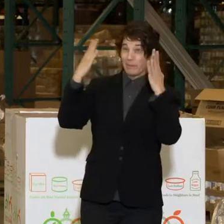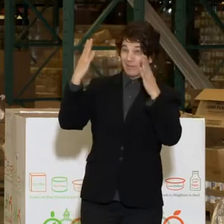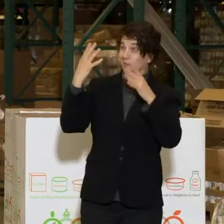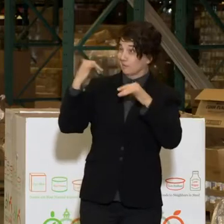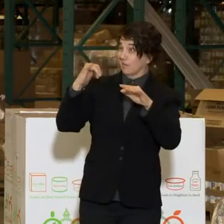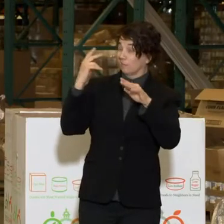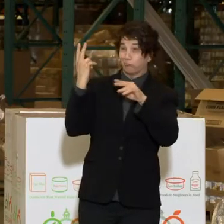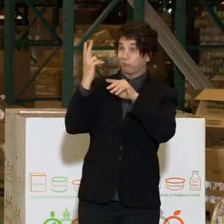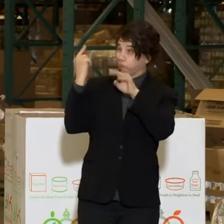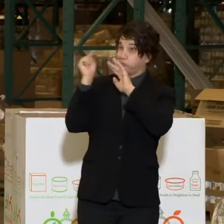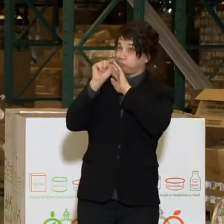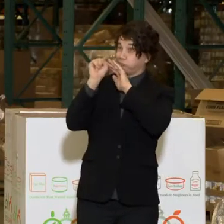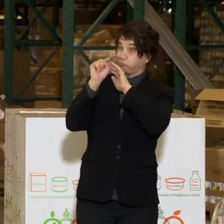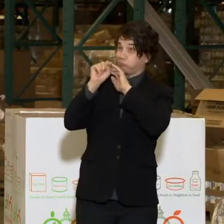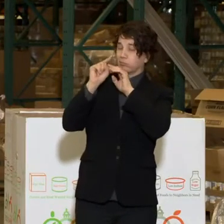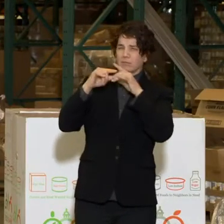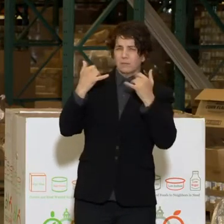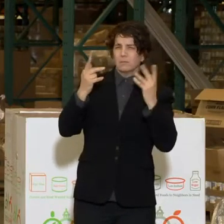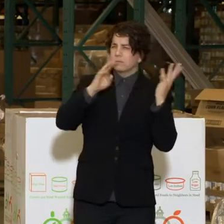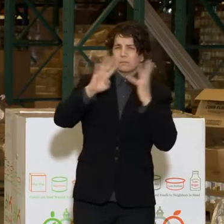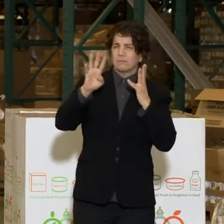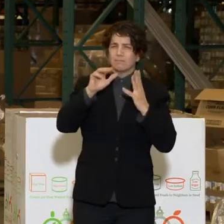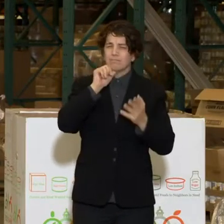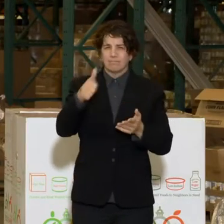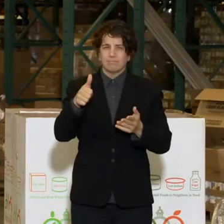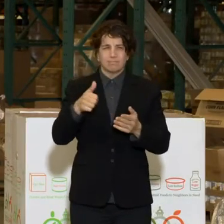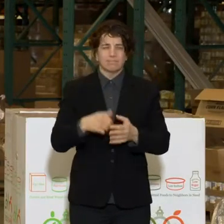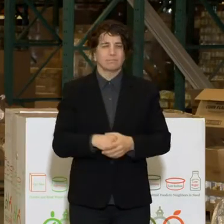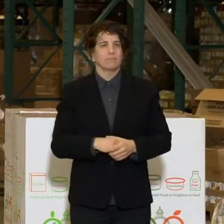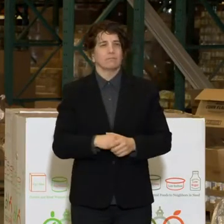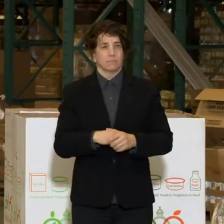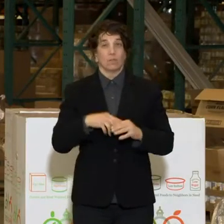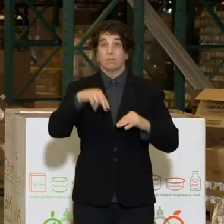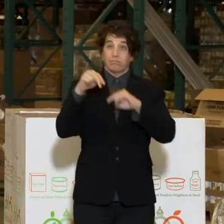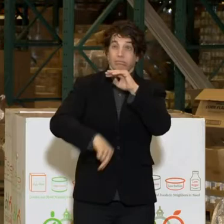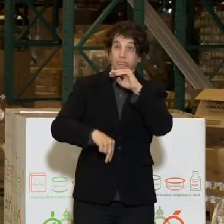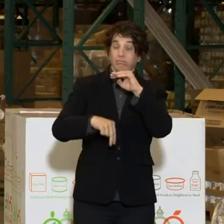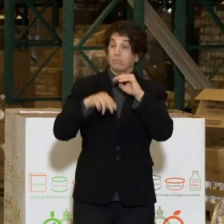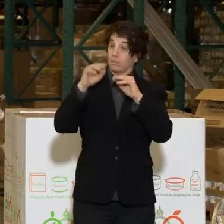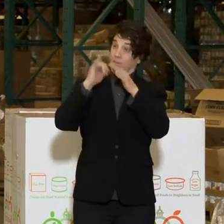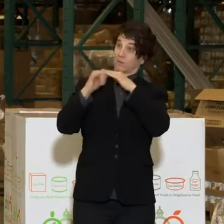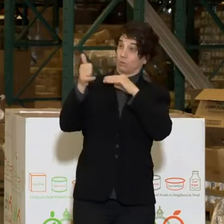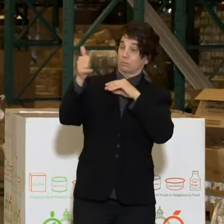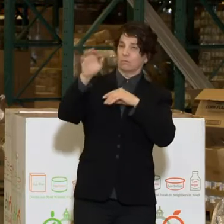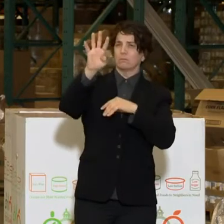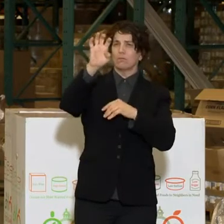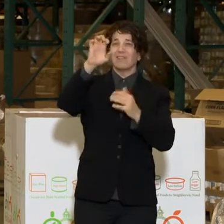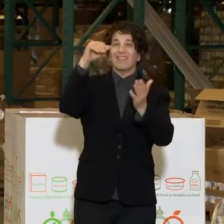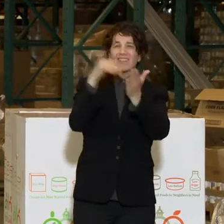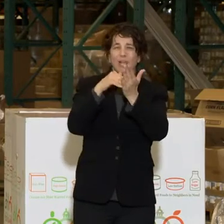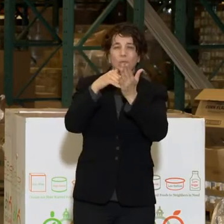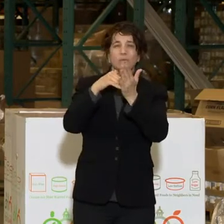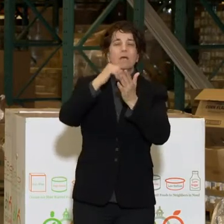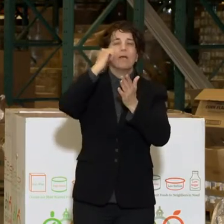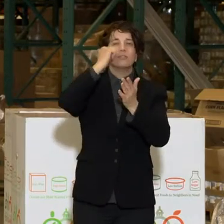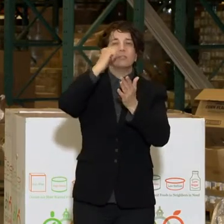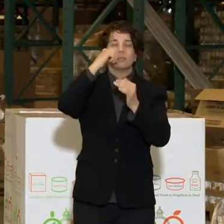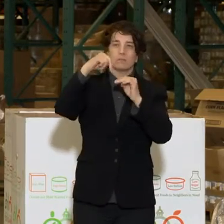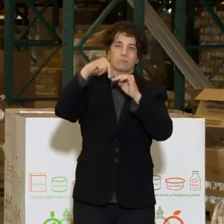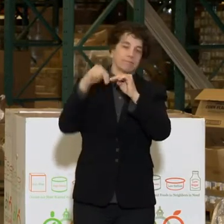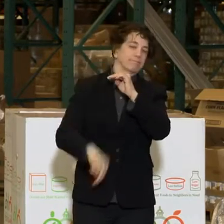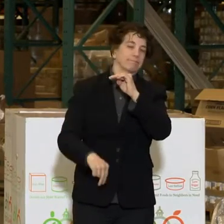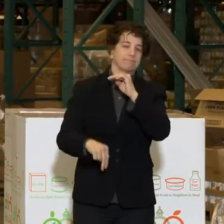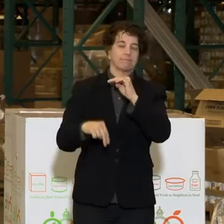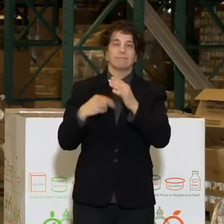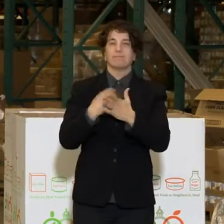We have to have our metro operating, and metro is losing $400,000 a day. Later today, the Chief